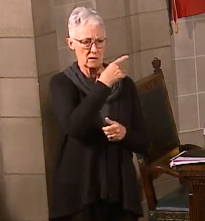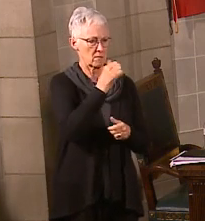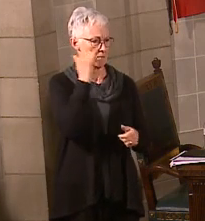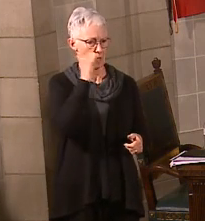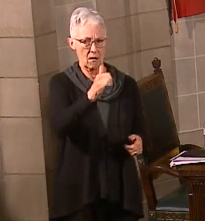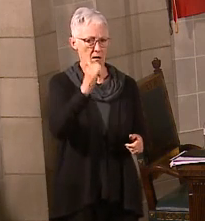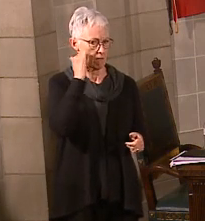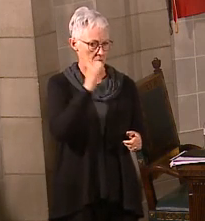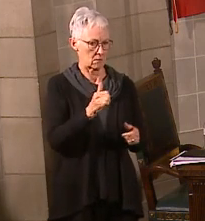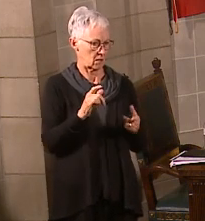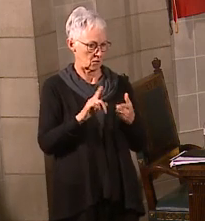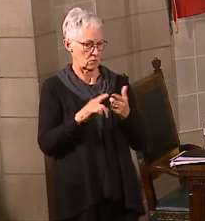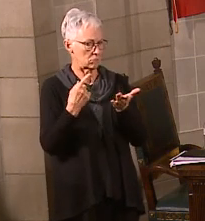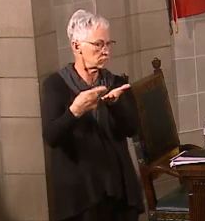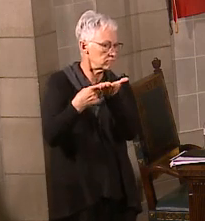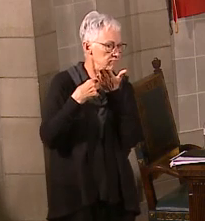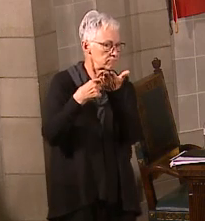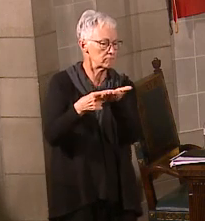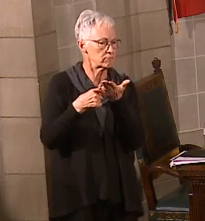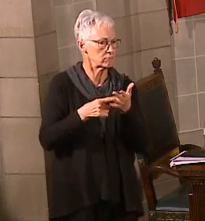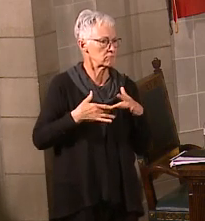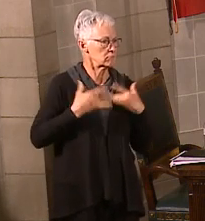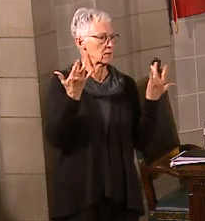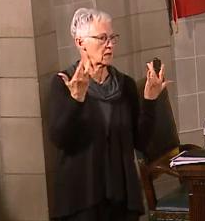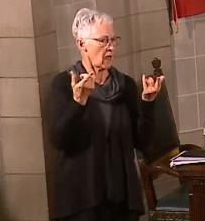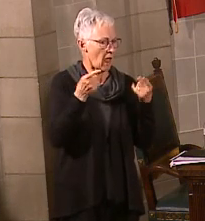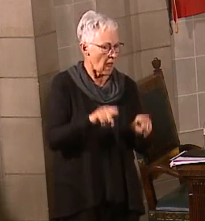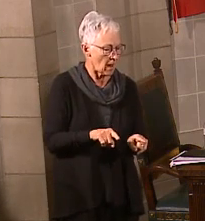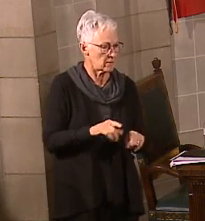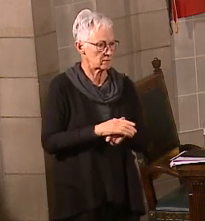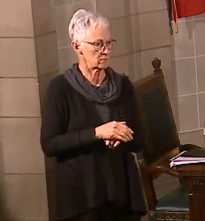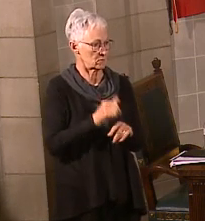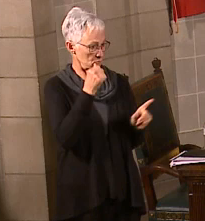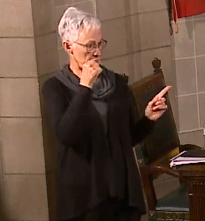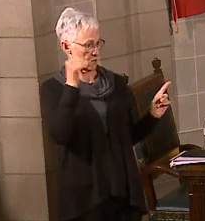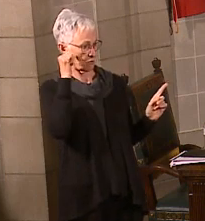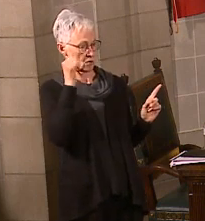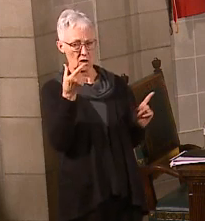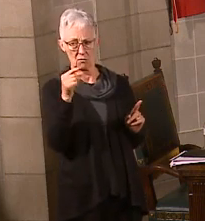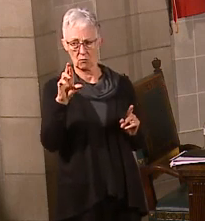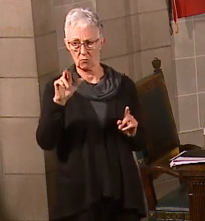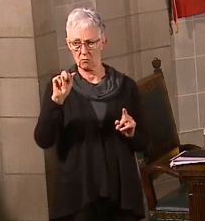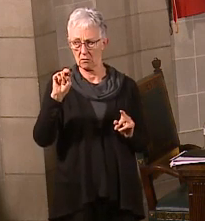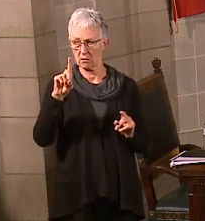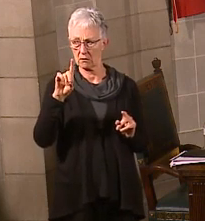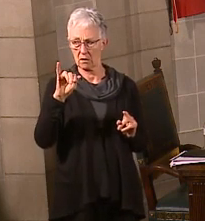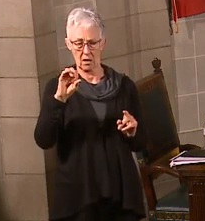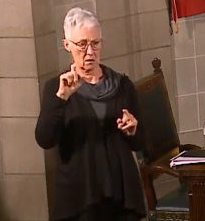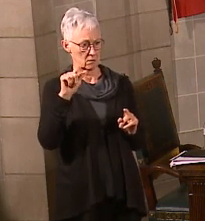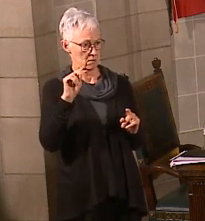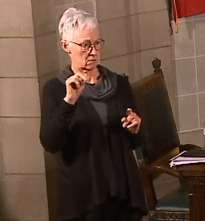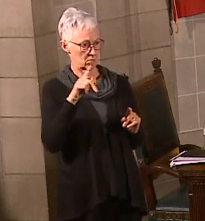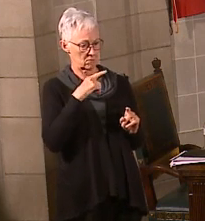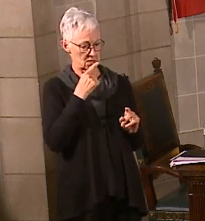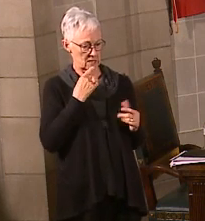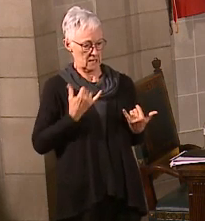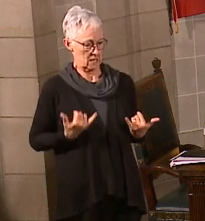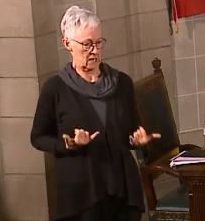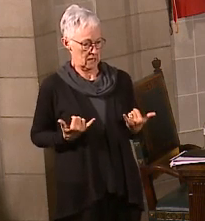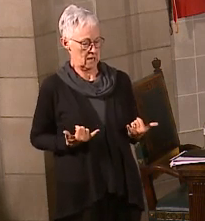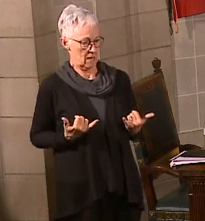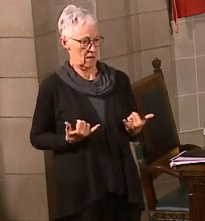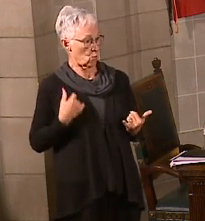with them. On one of the calls, I think it was yesterday, Grand Island said that at least, right now we asked specifically